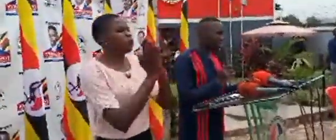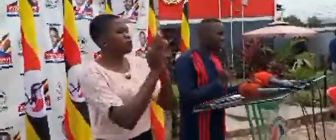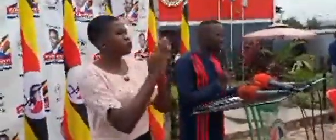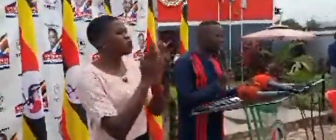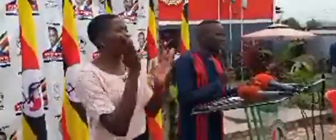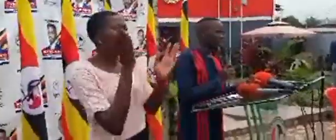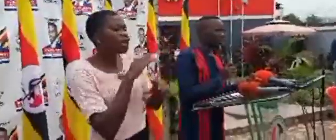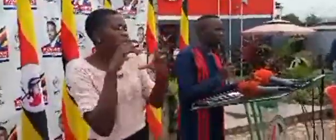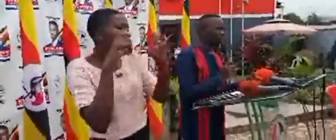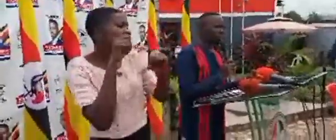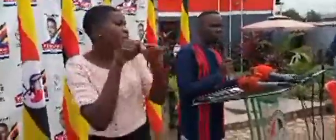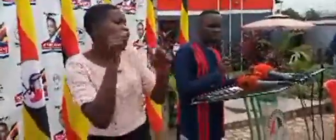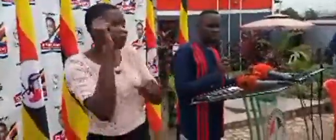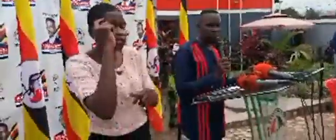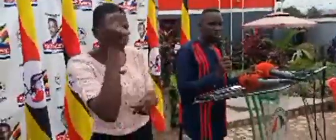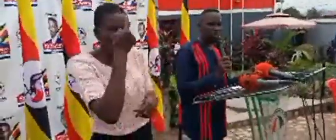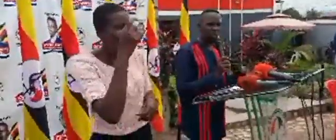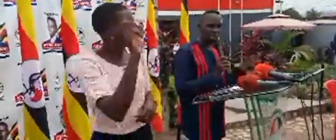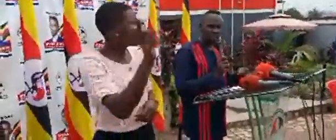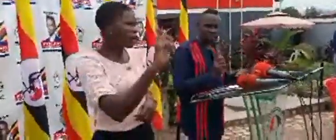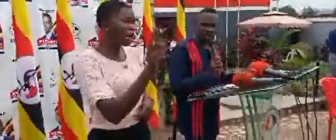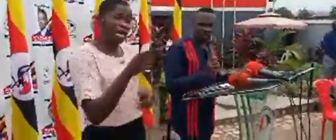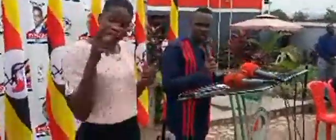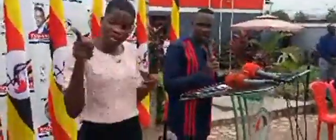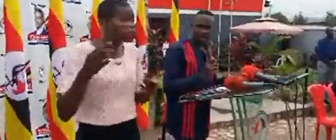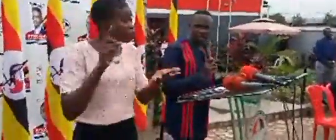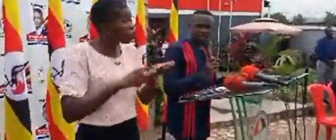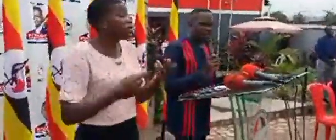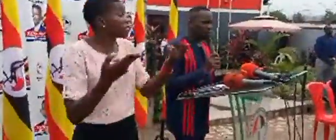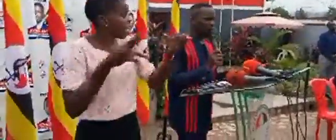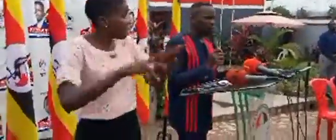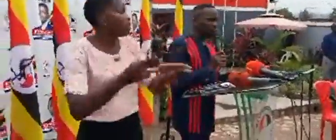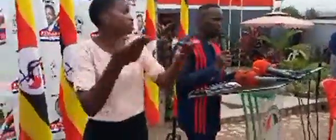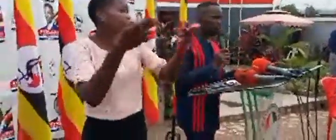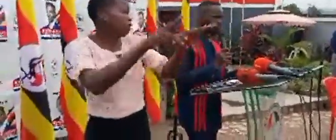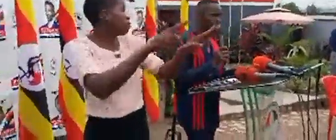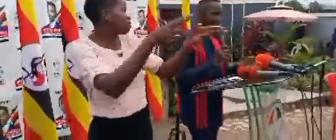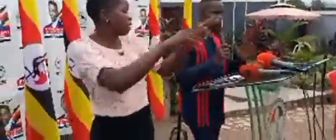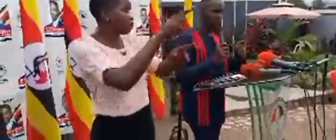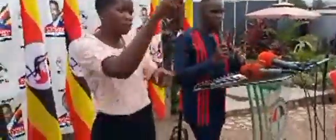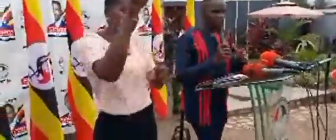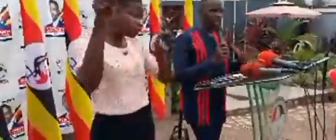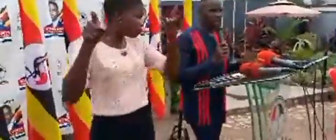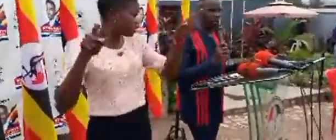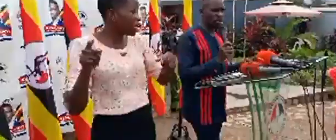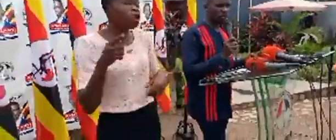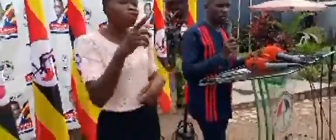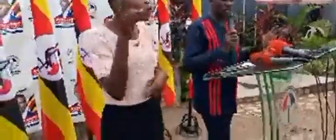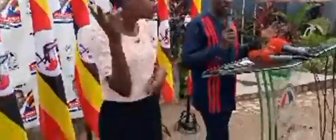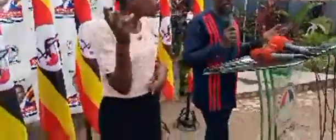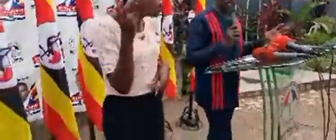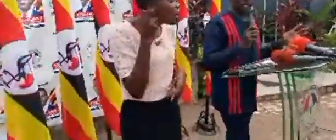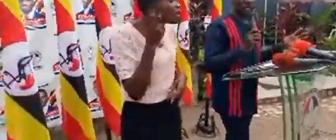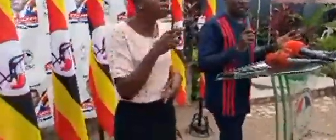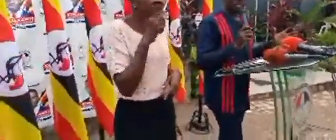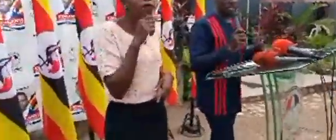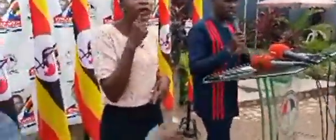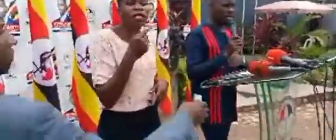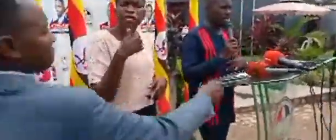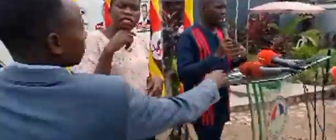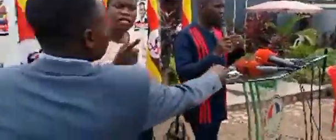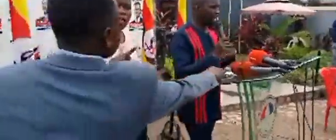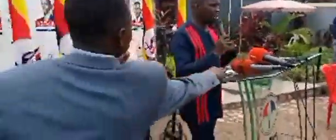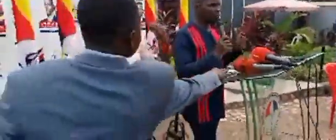bad picture of the regime. So this is what is happening to our people. You heard the gentleman, he was wearing